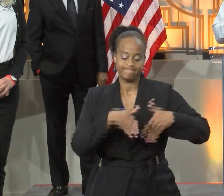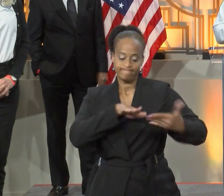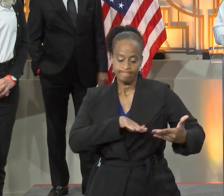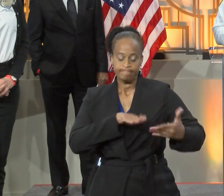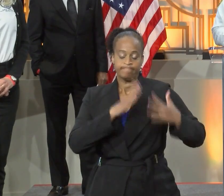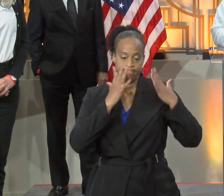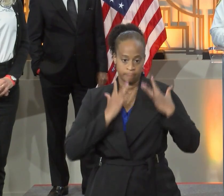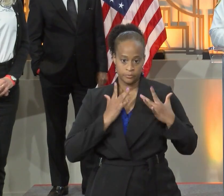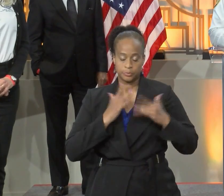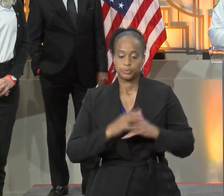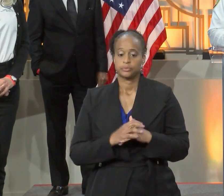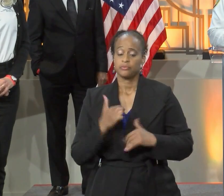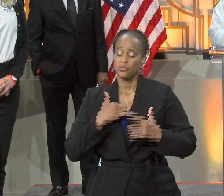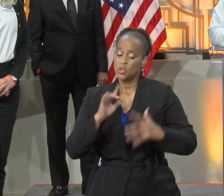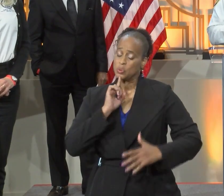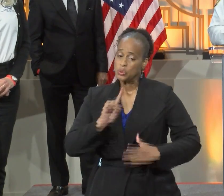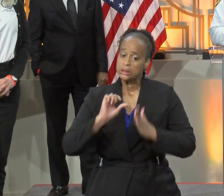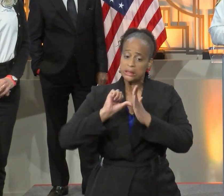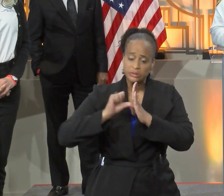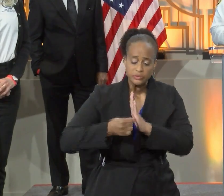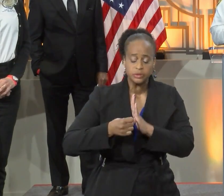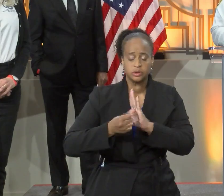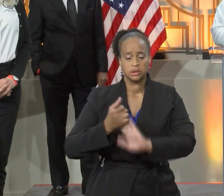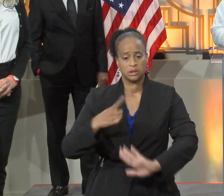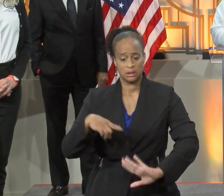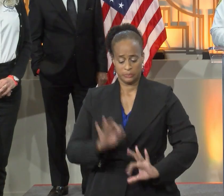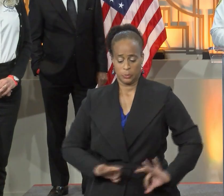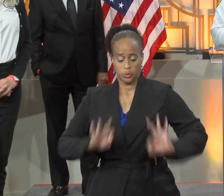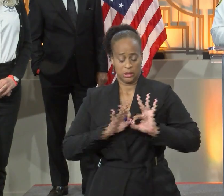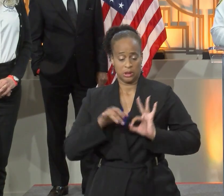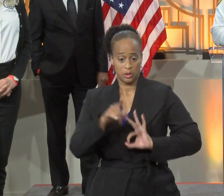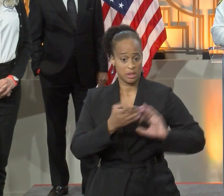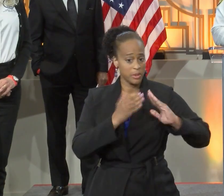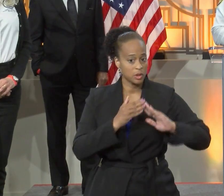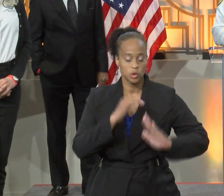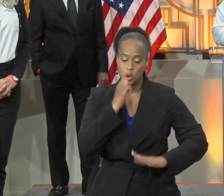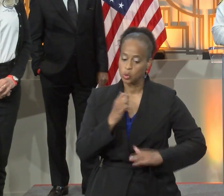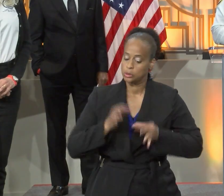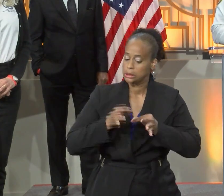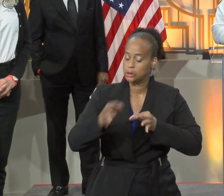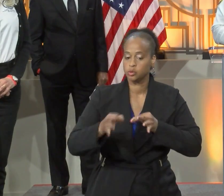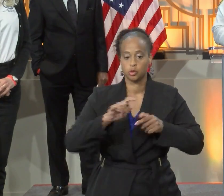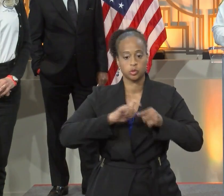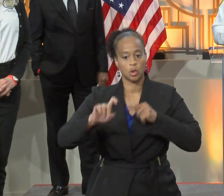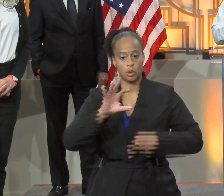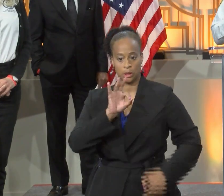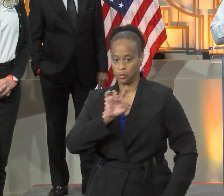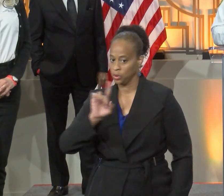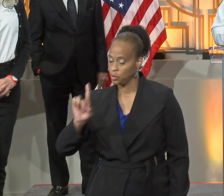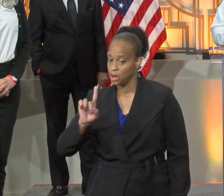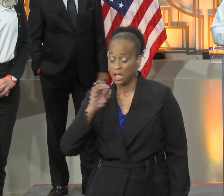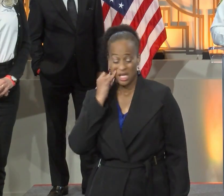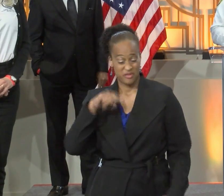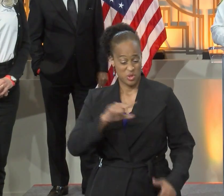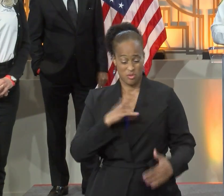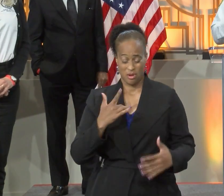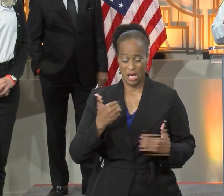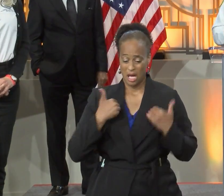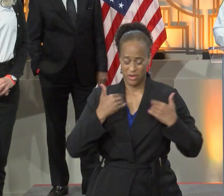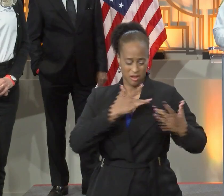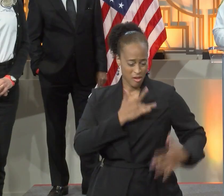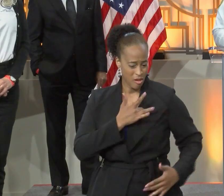I want to stress to this community, do not wait to call 911. If you're having cardiac